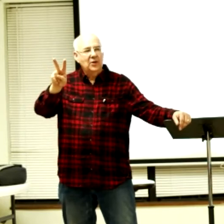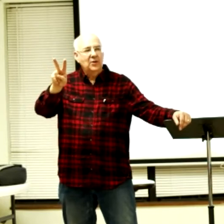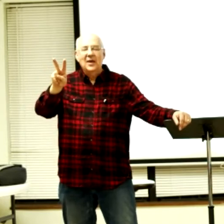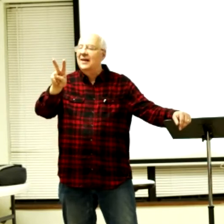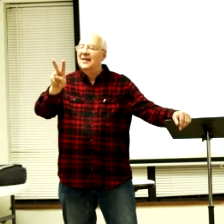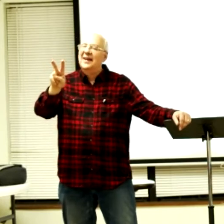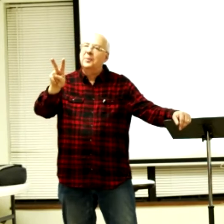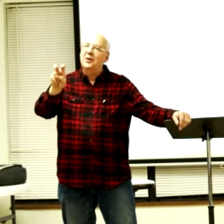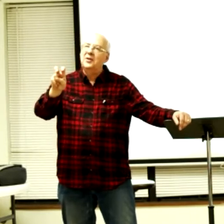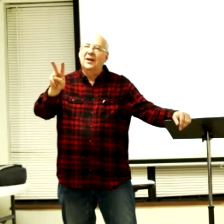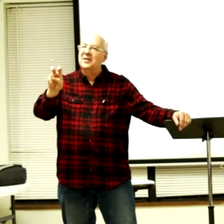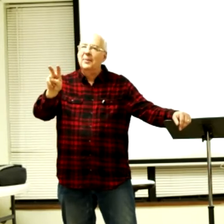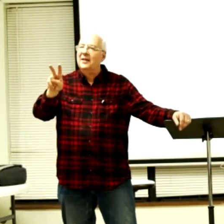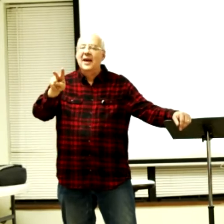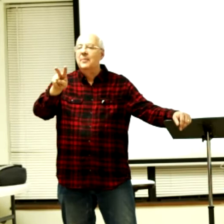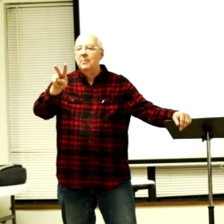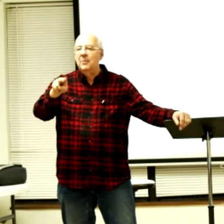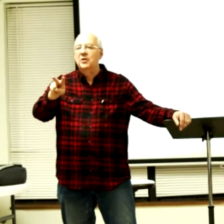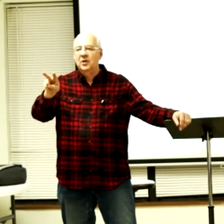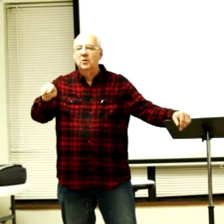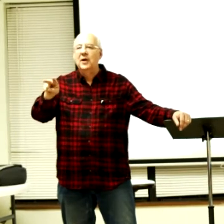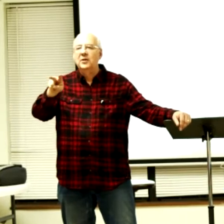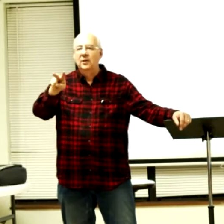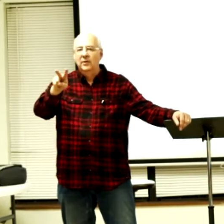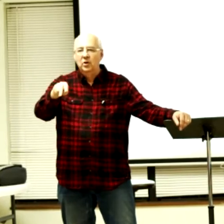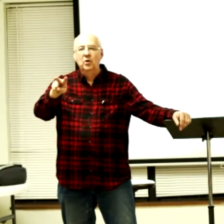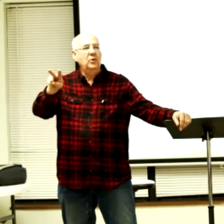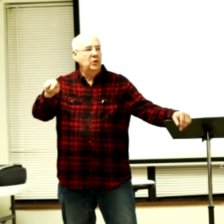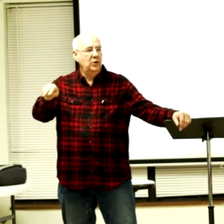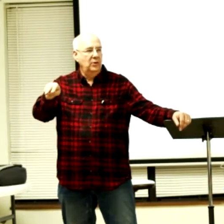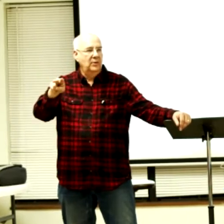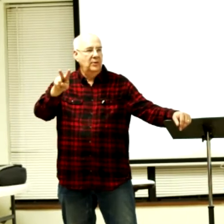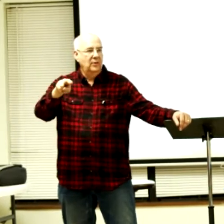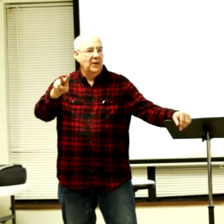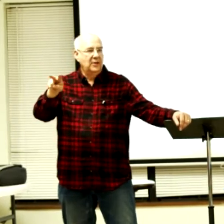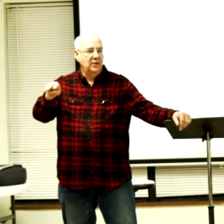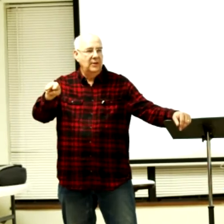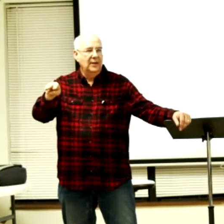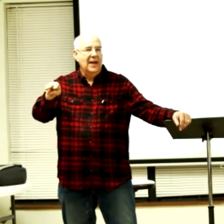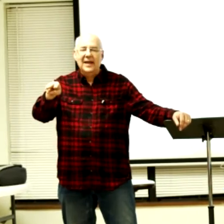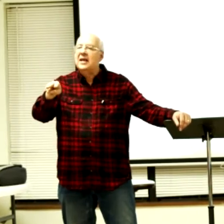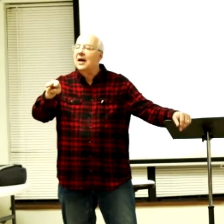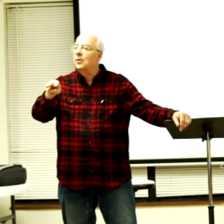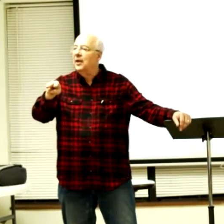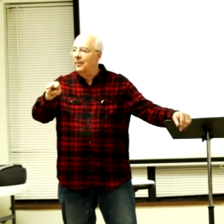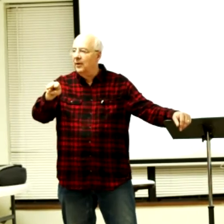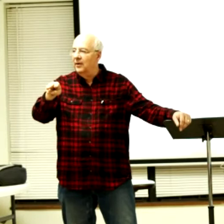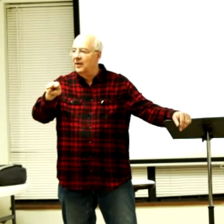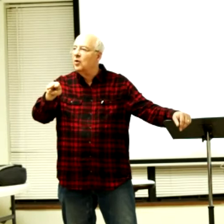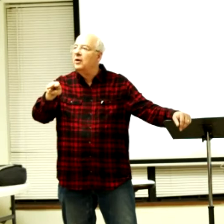22, I suppose, something like that, but people just go 22, 2, 2, 22. And any double number is going to be